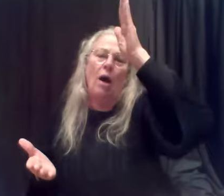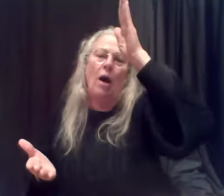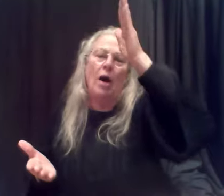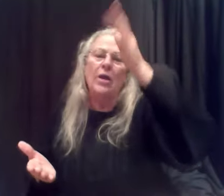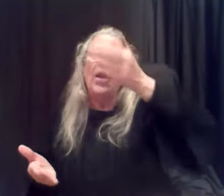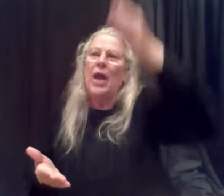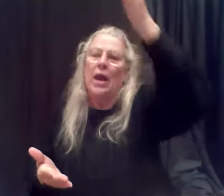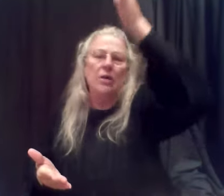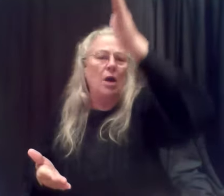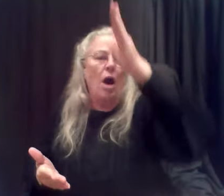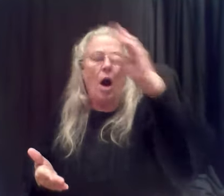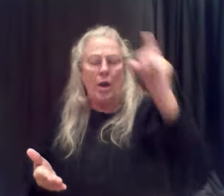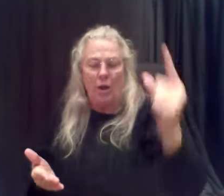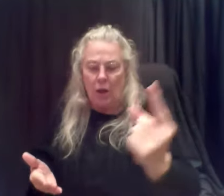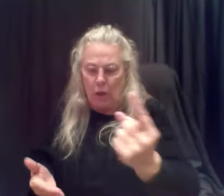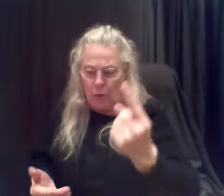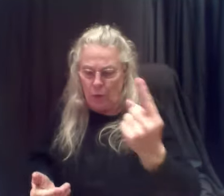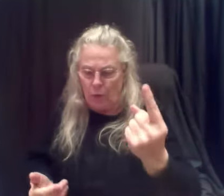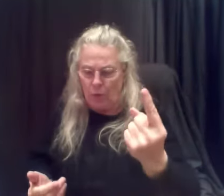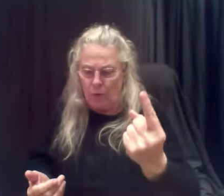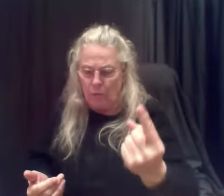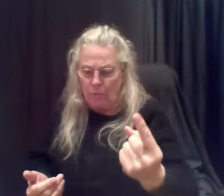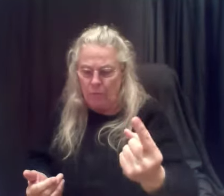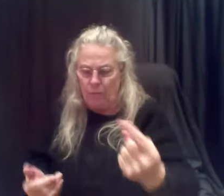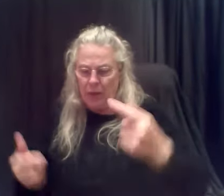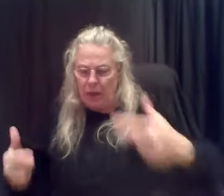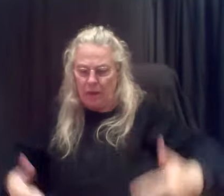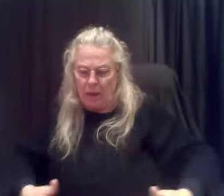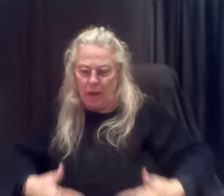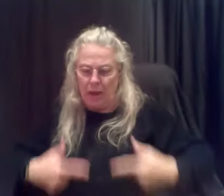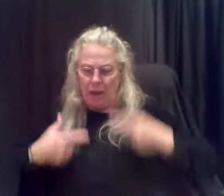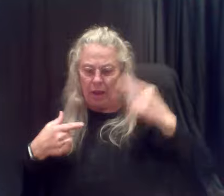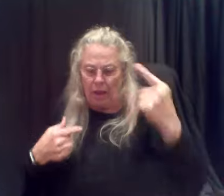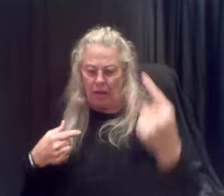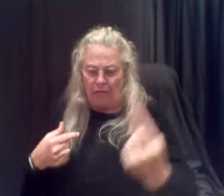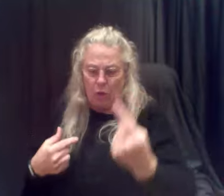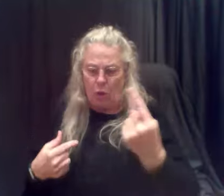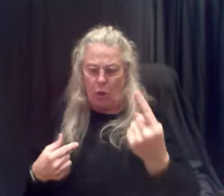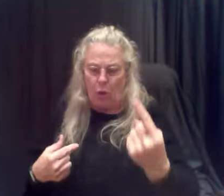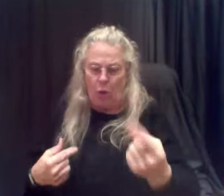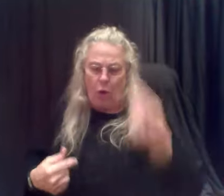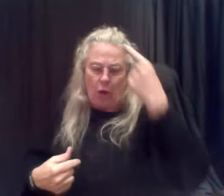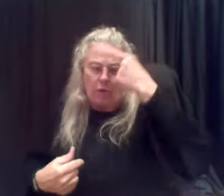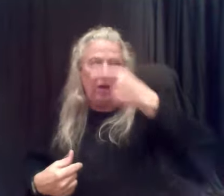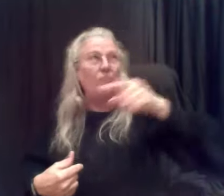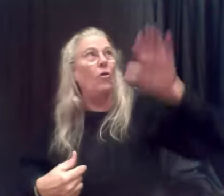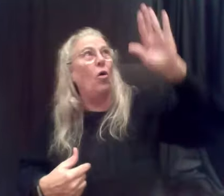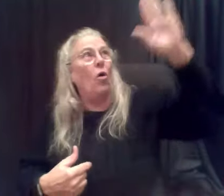God and God alone. Live only for